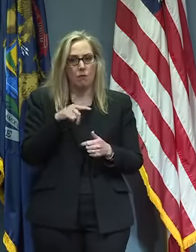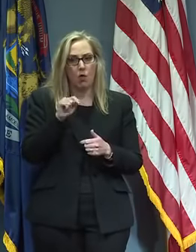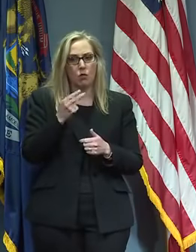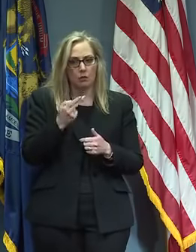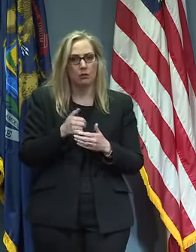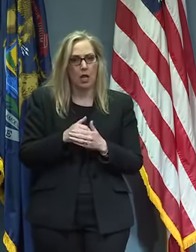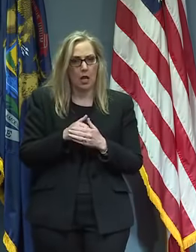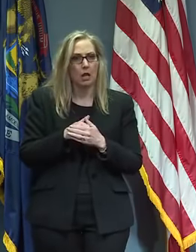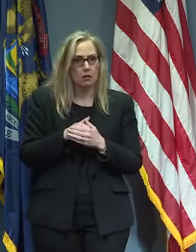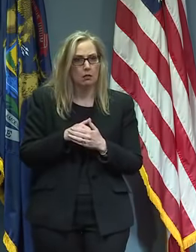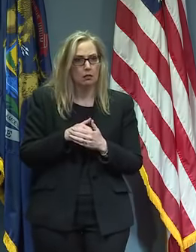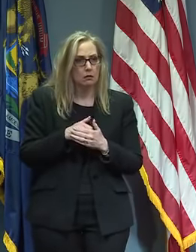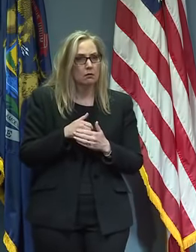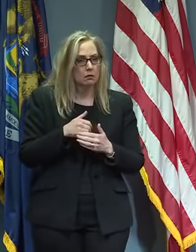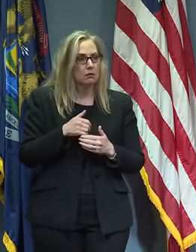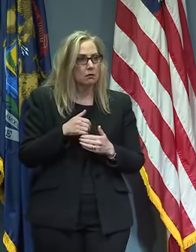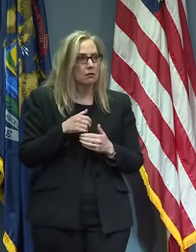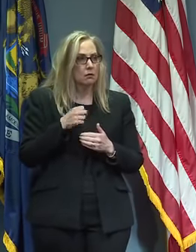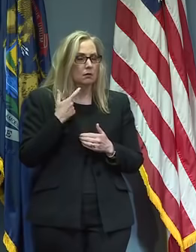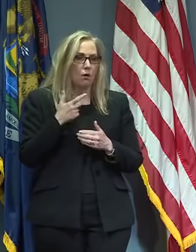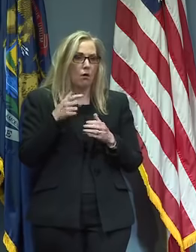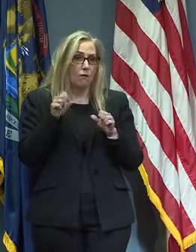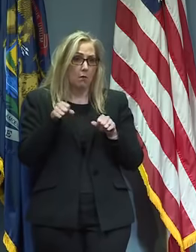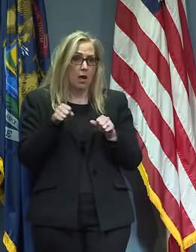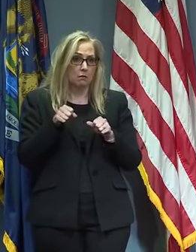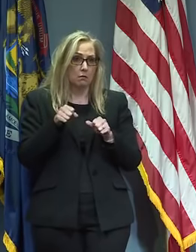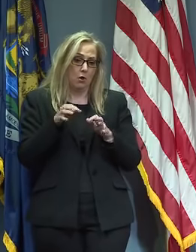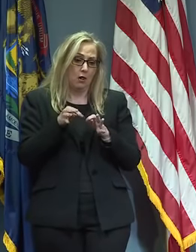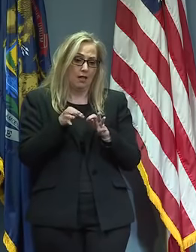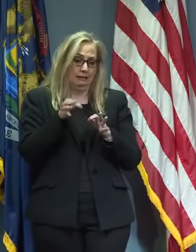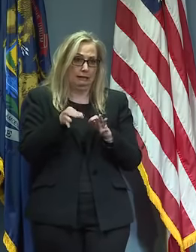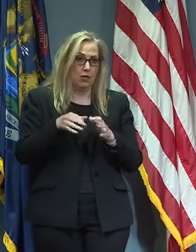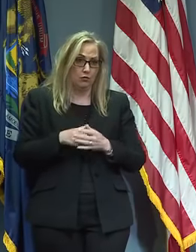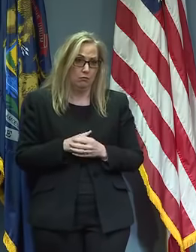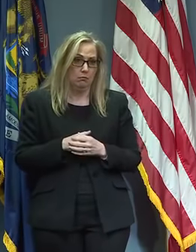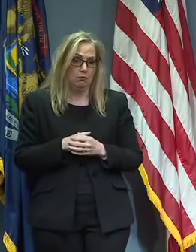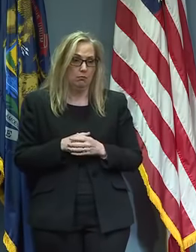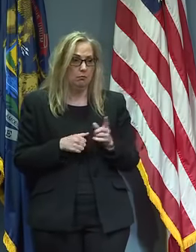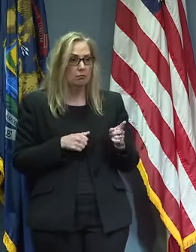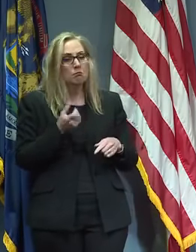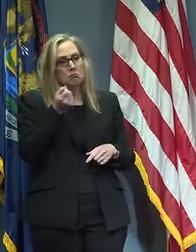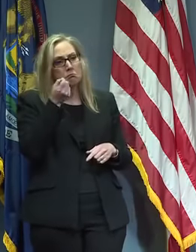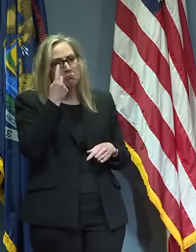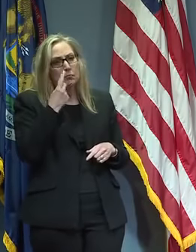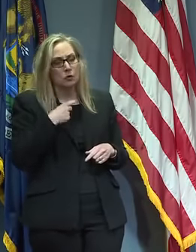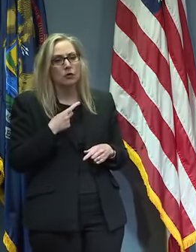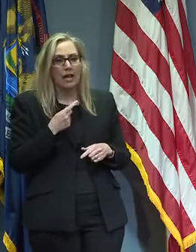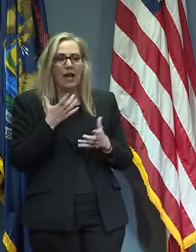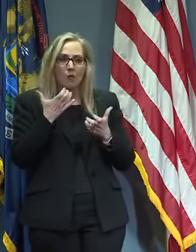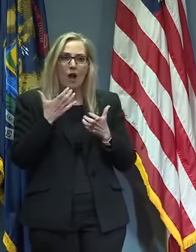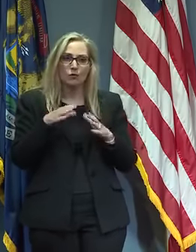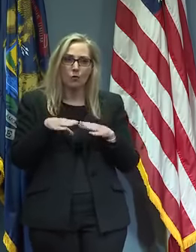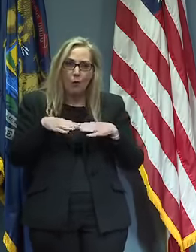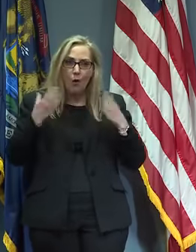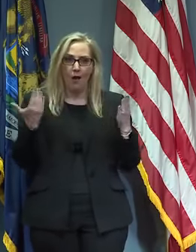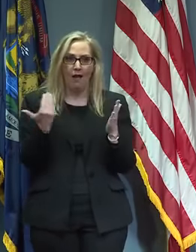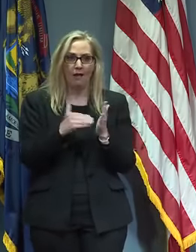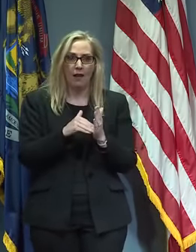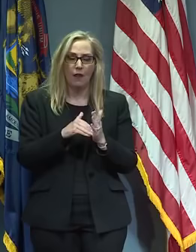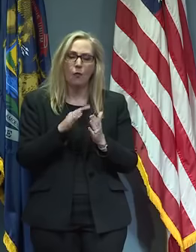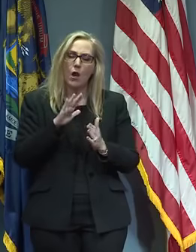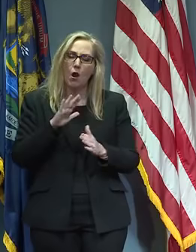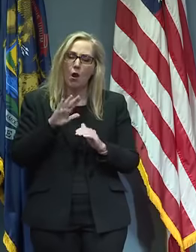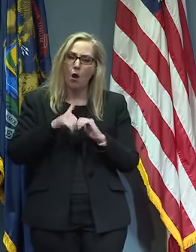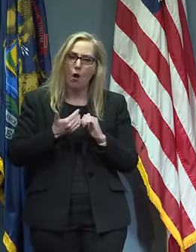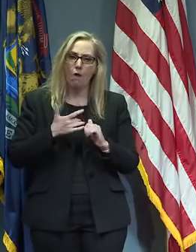the order and any possible extension? Well, I understand the eagerness to reengage. Trust me, we all feel that.